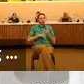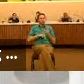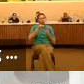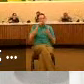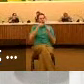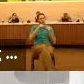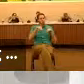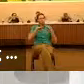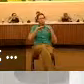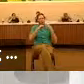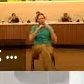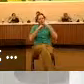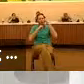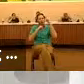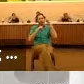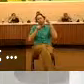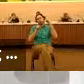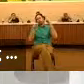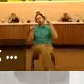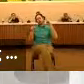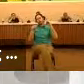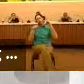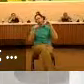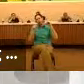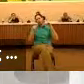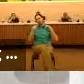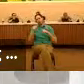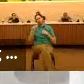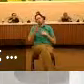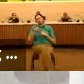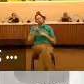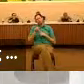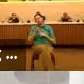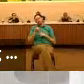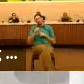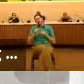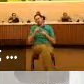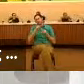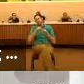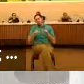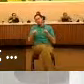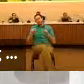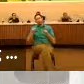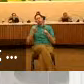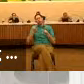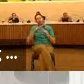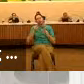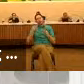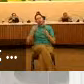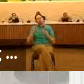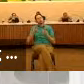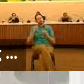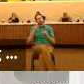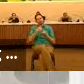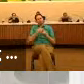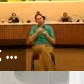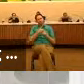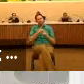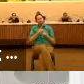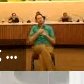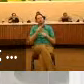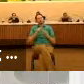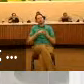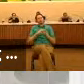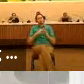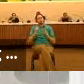property line and another 150 feet from the houses. And the soil